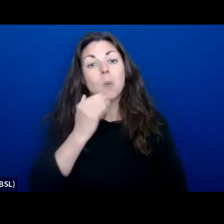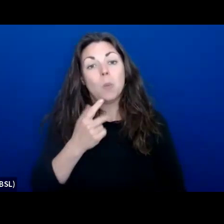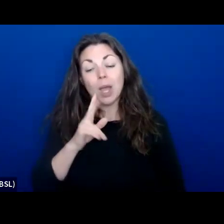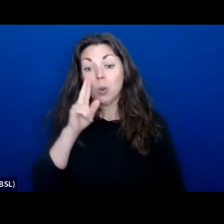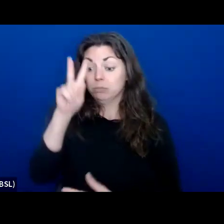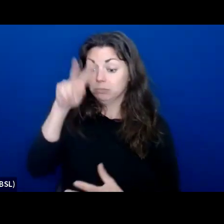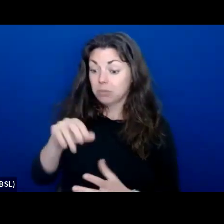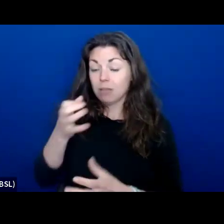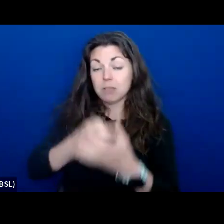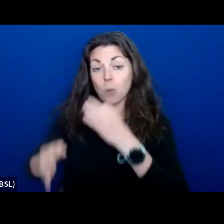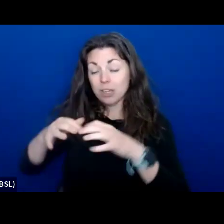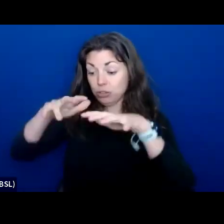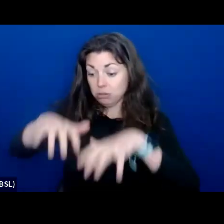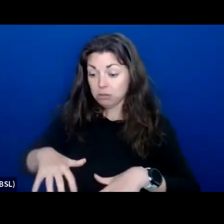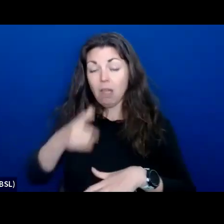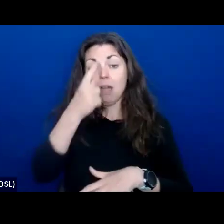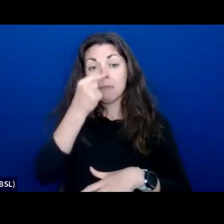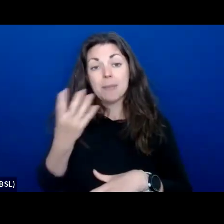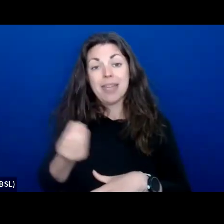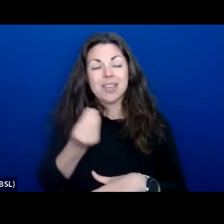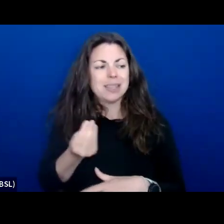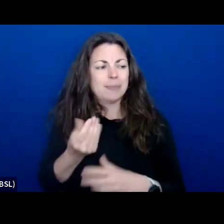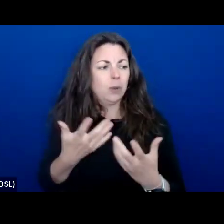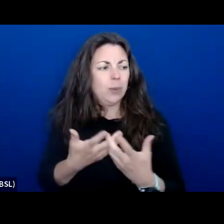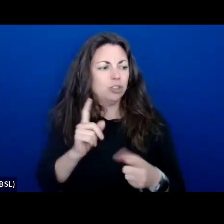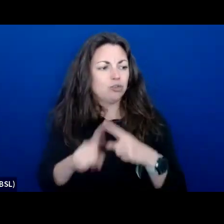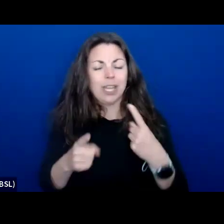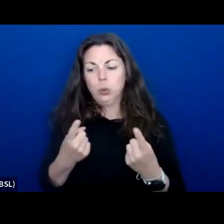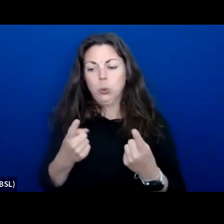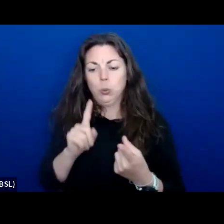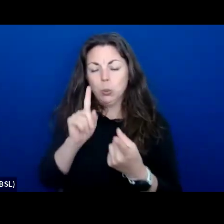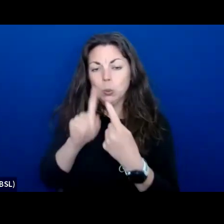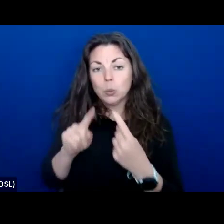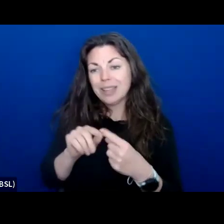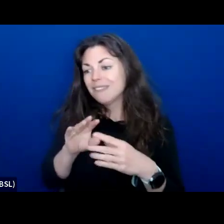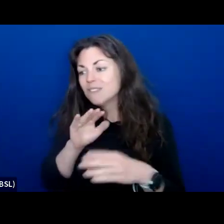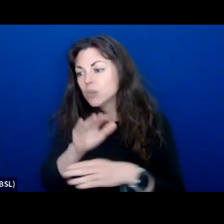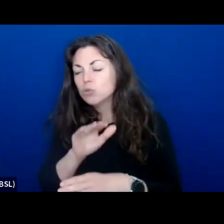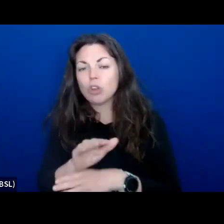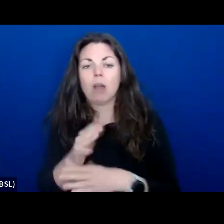have been submitted, and maybe there's something we can do to kind of address those in future.